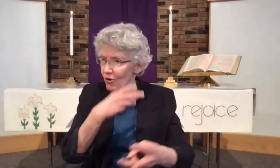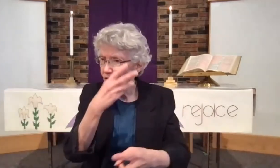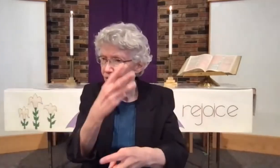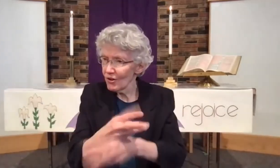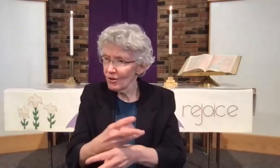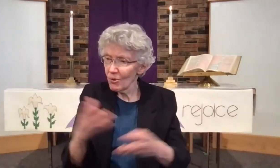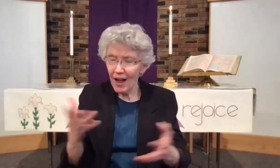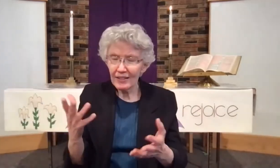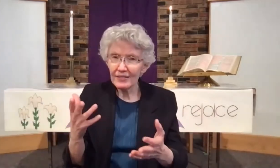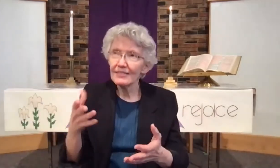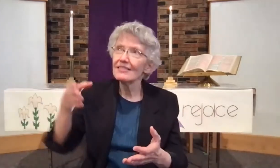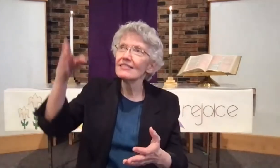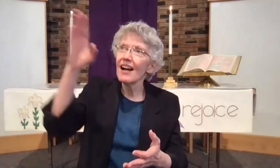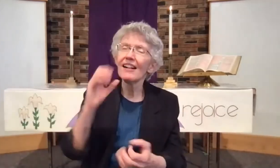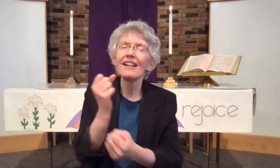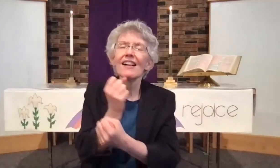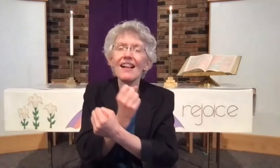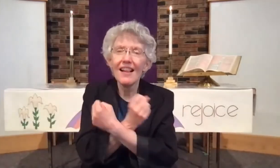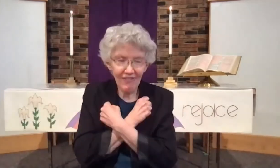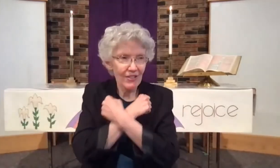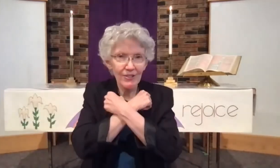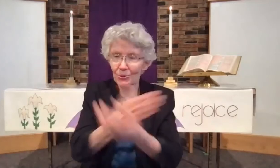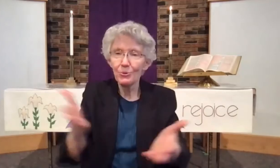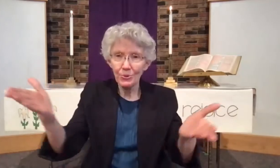and share the good news. God loves you.